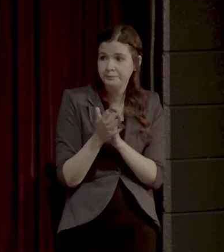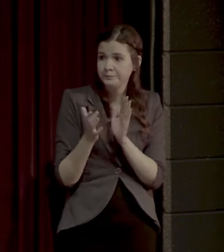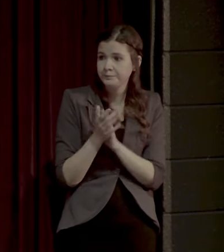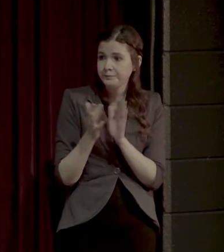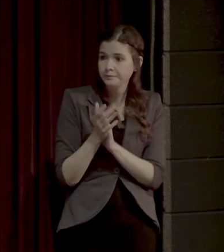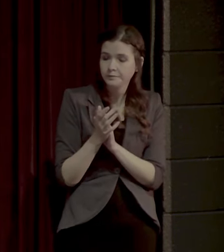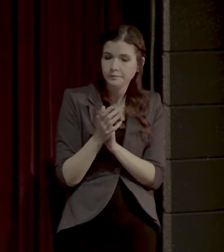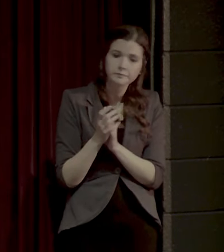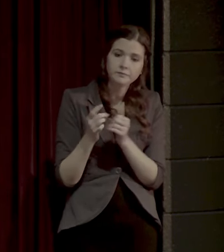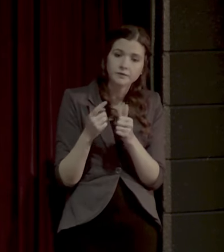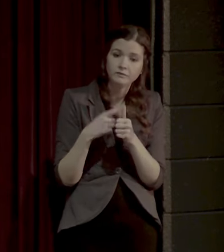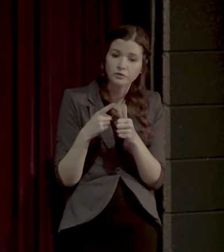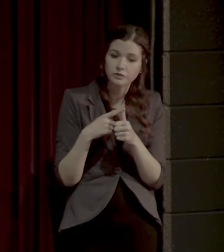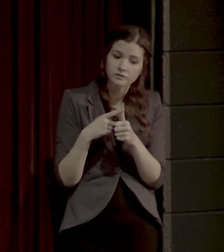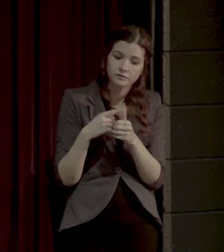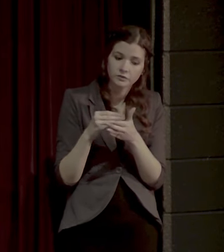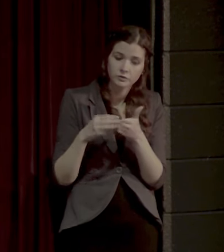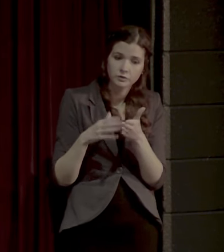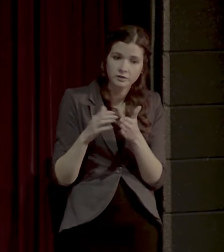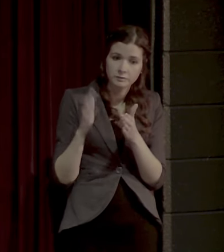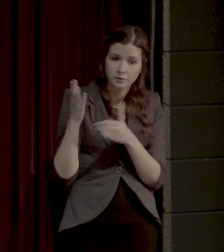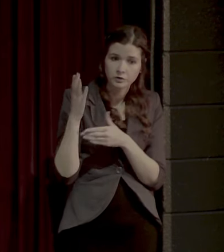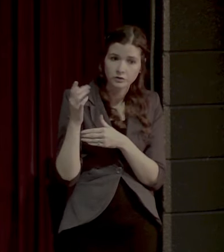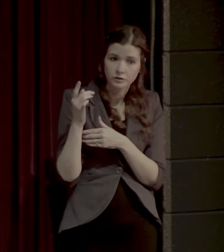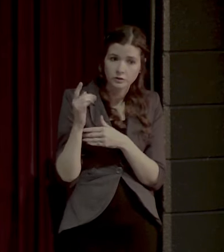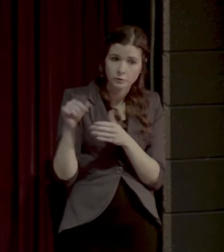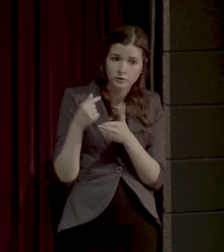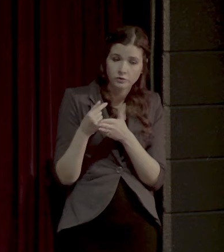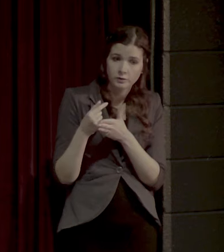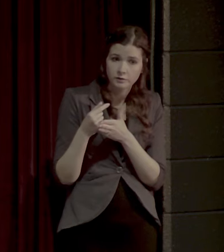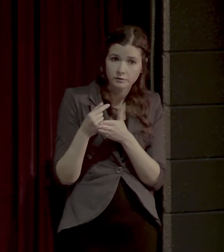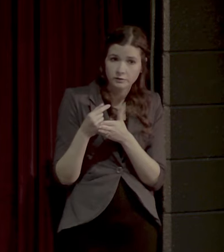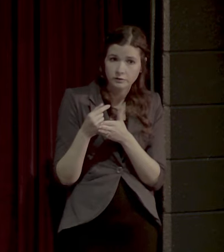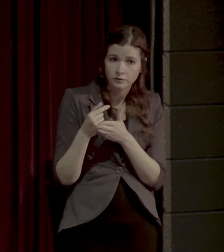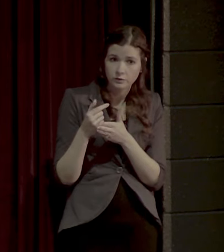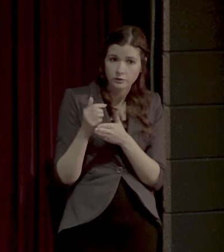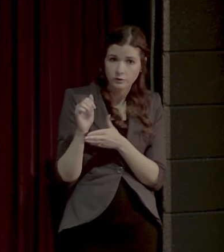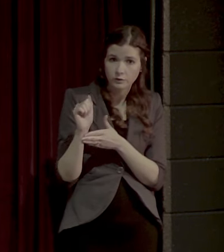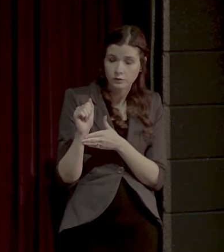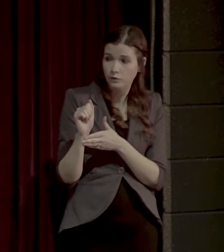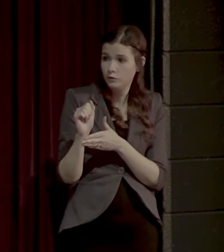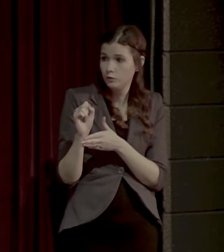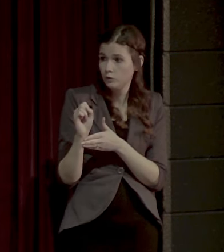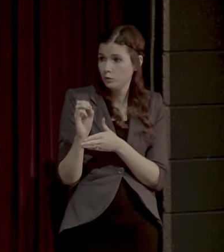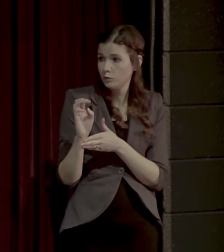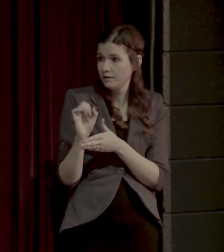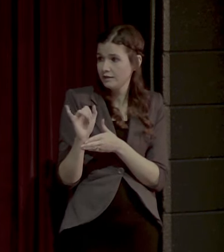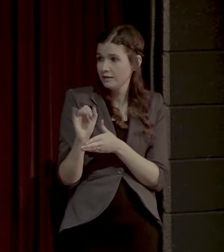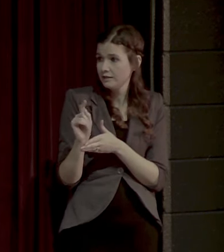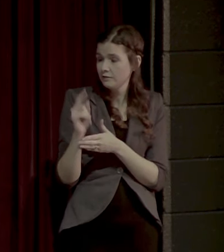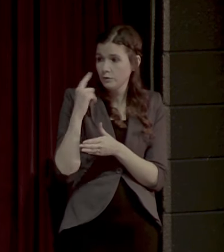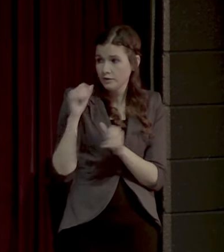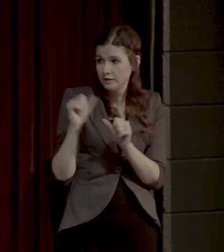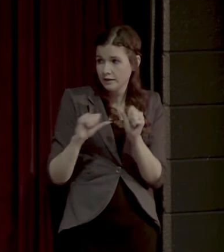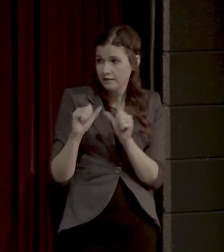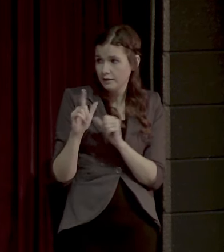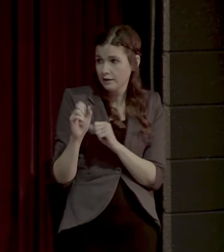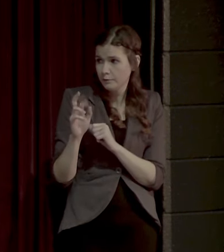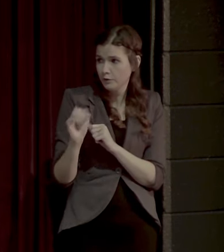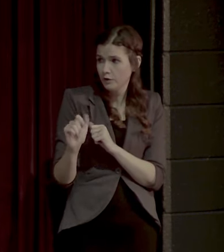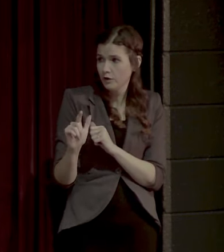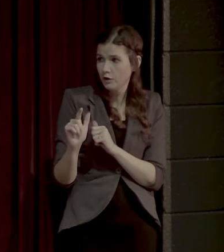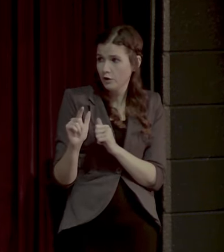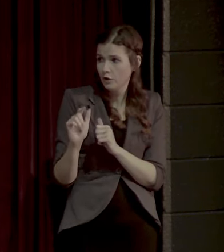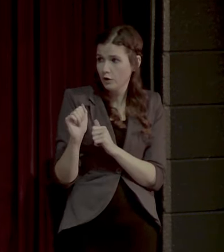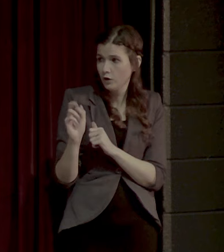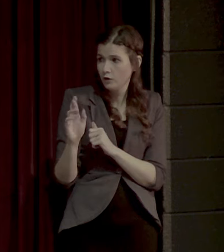The first of our student speakers from a moment ago is graduating with an Associate of Science in Liberal Arts. While learning here at LRSC, she